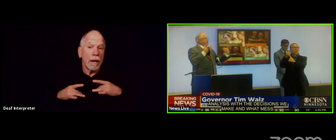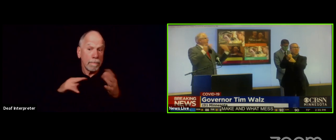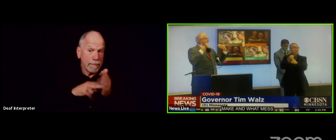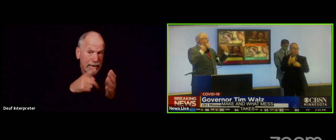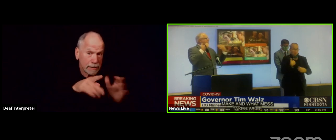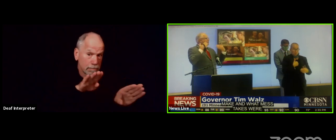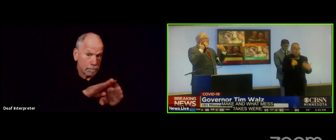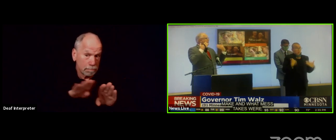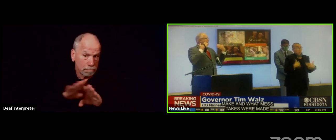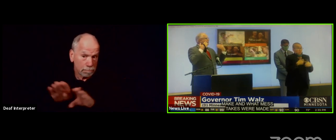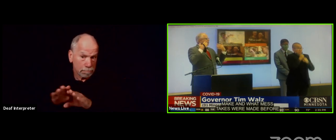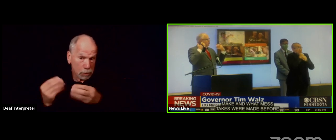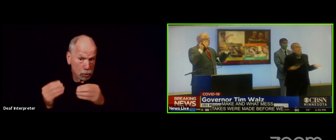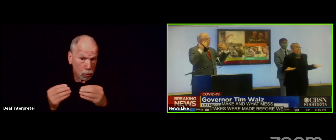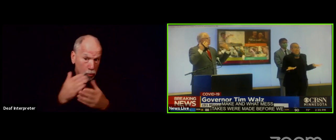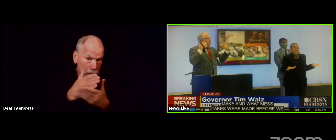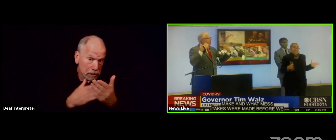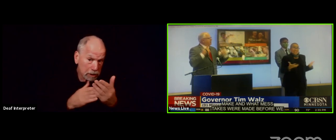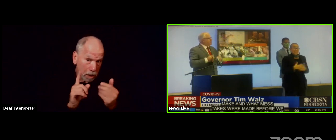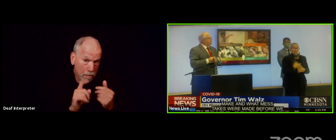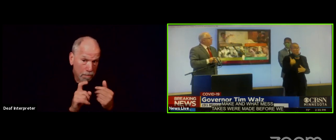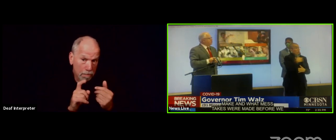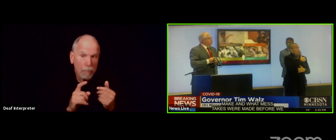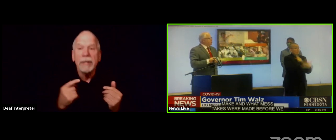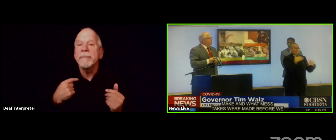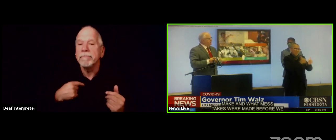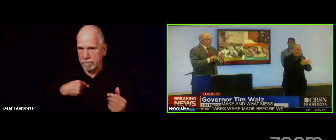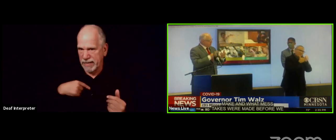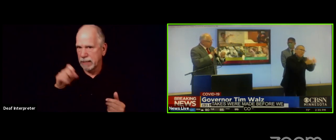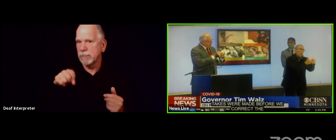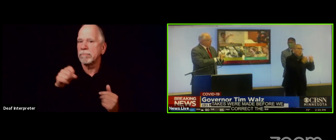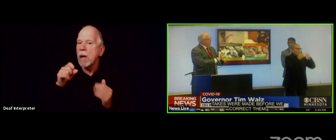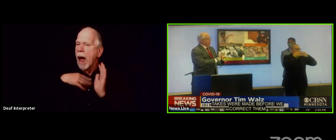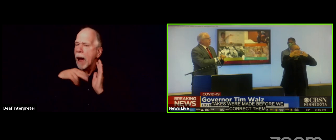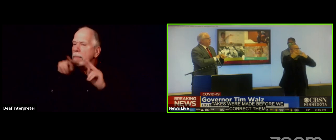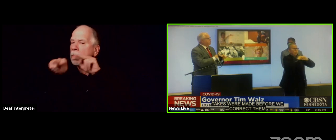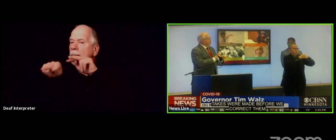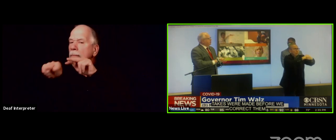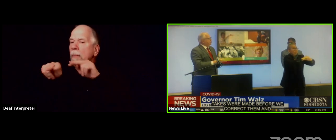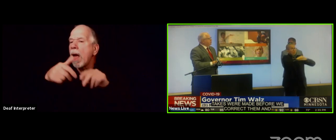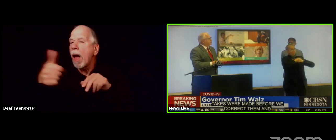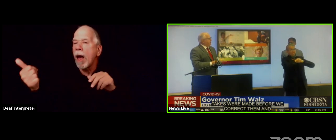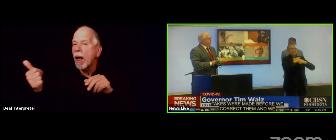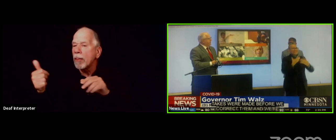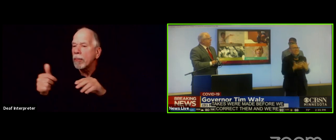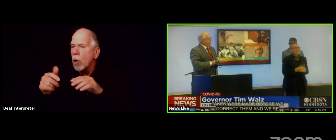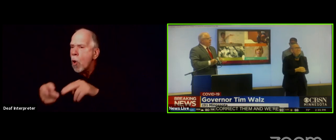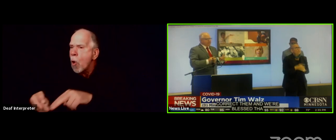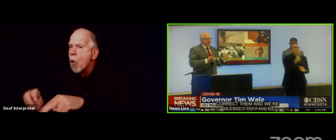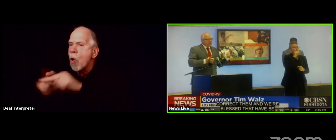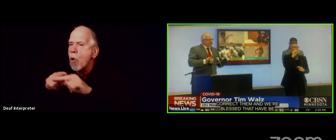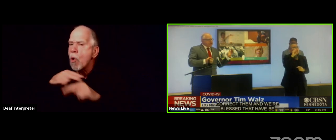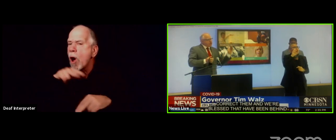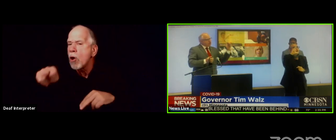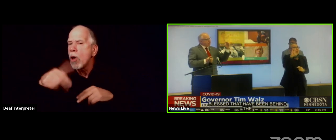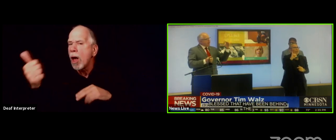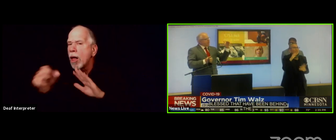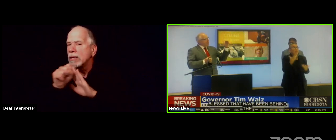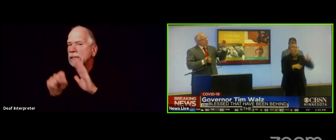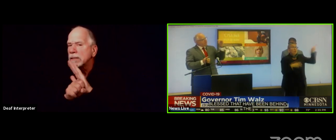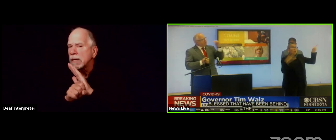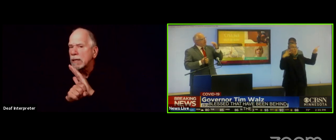behind the curve that was coming since it started. We didn't get the early hit like Washington and New York State got, but then we did start to